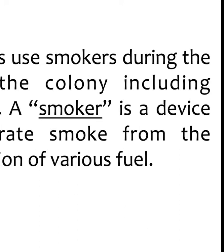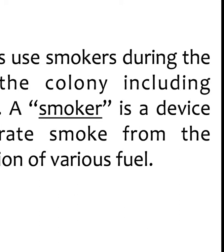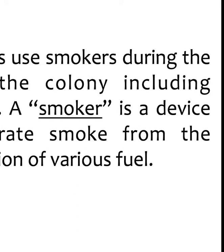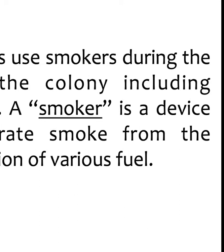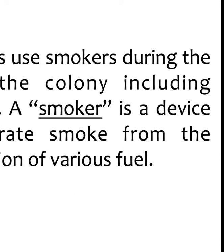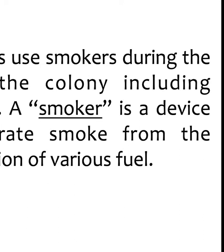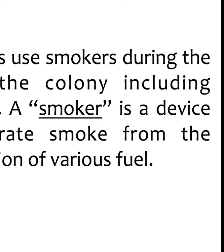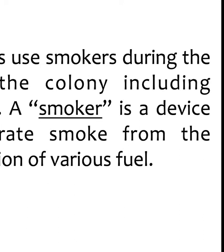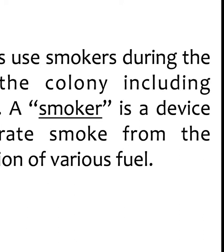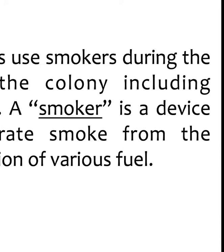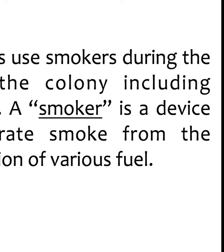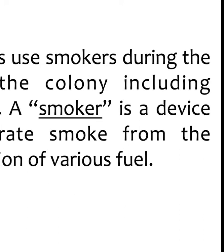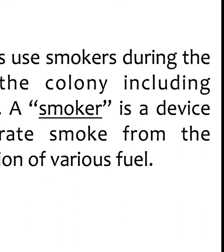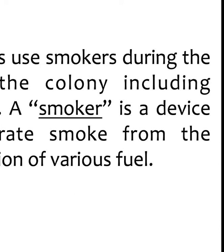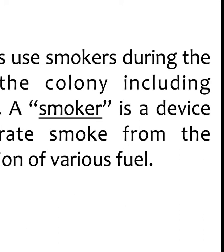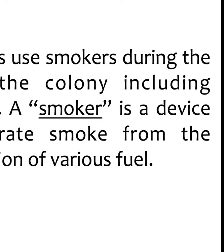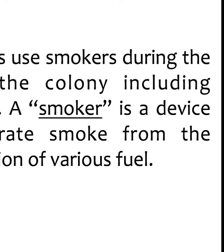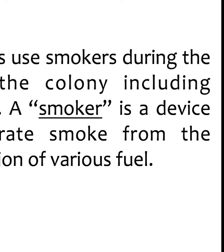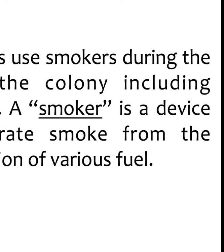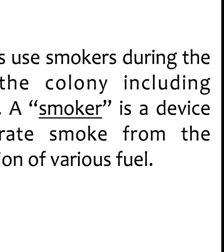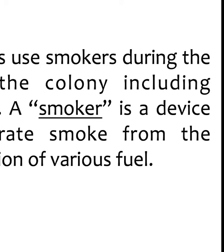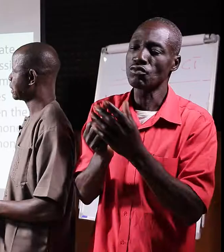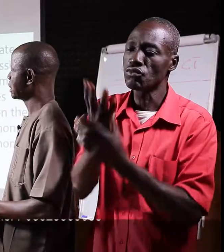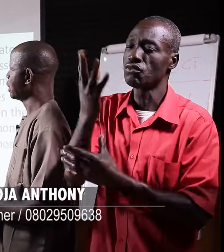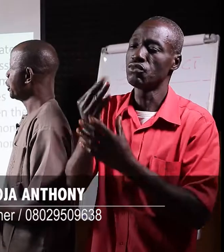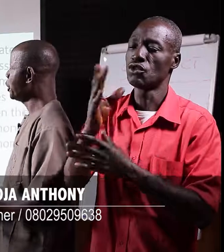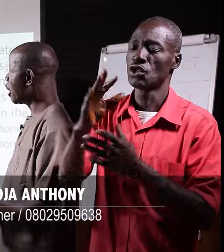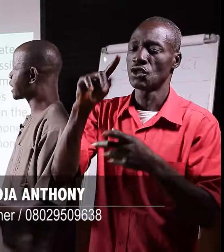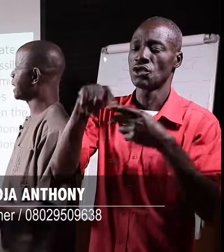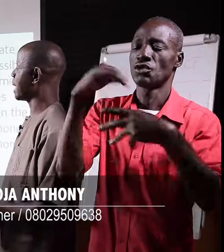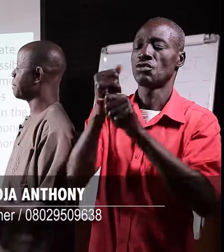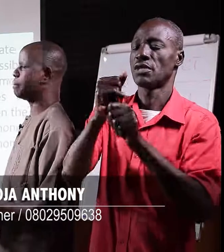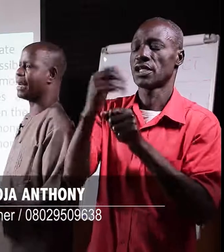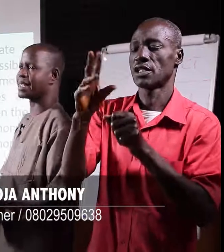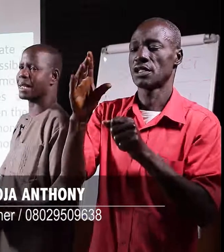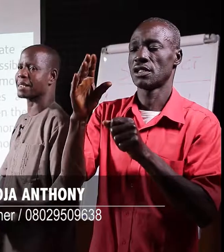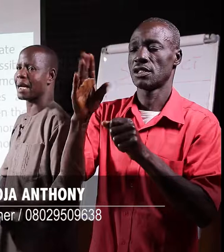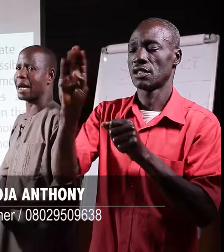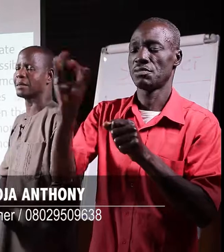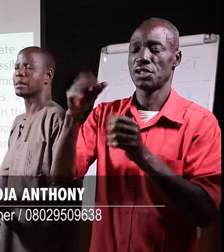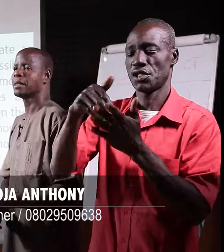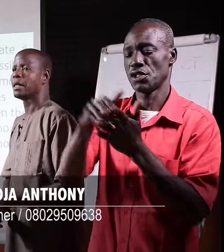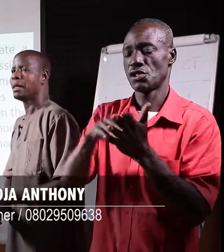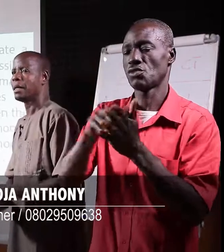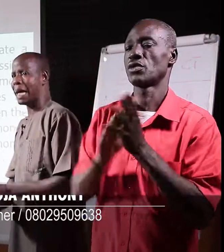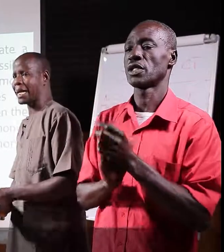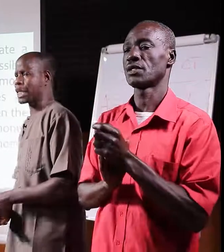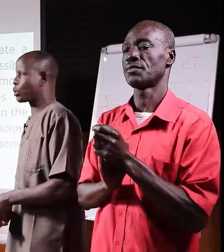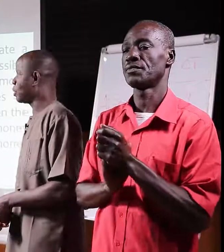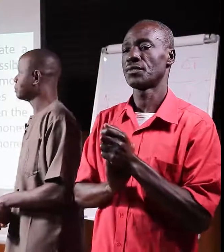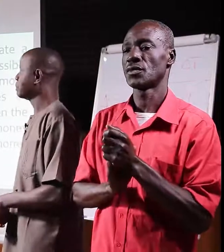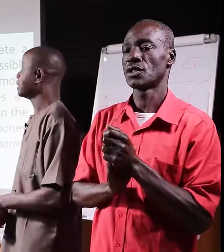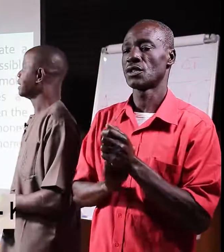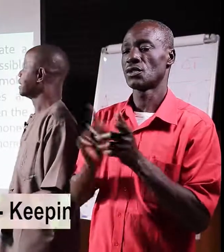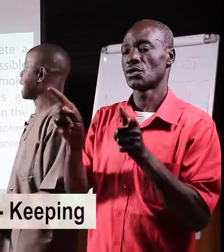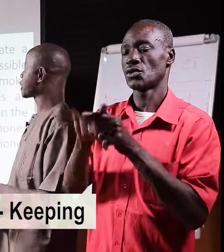combustion. Of various foyer. Note here my listeners and learners